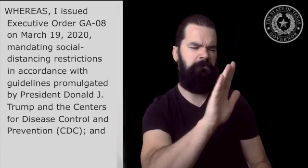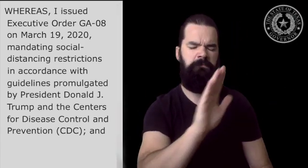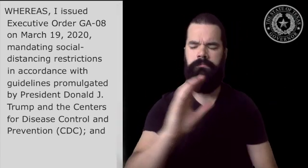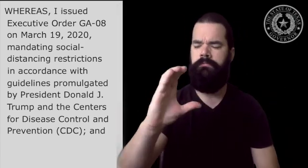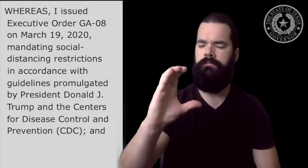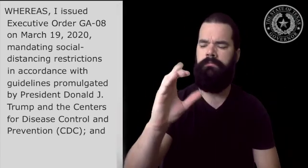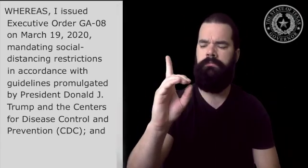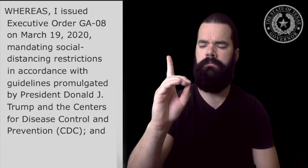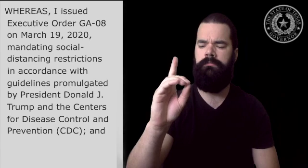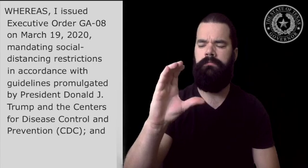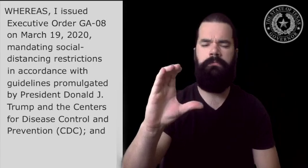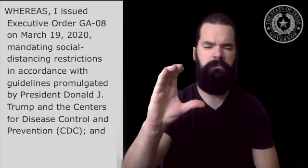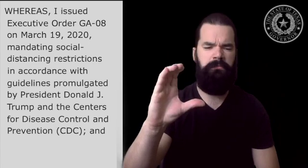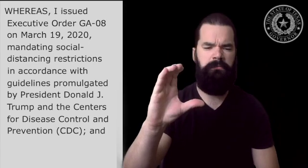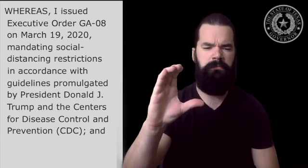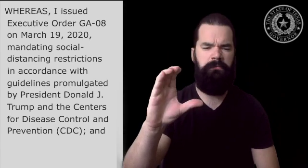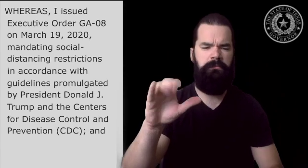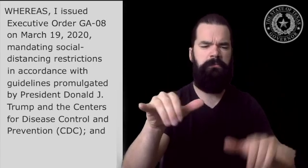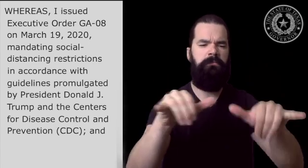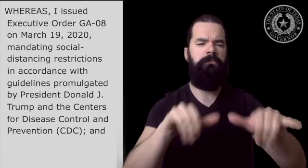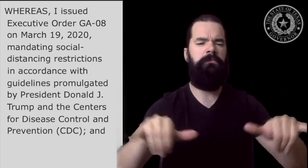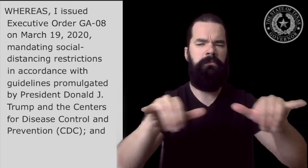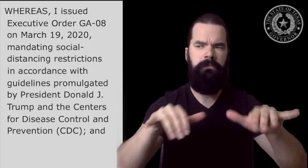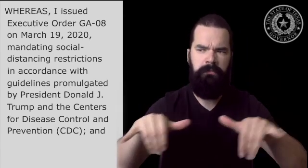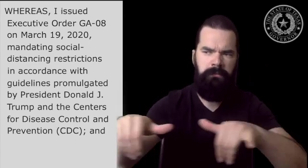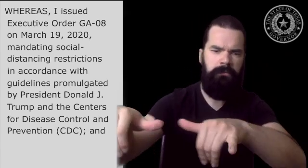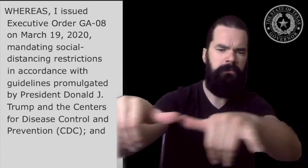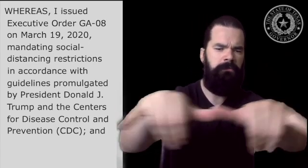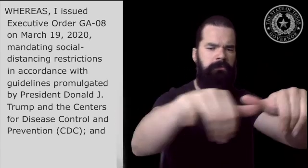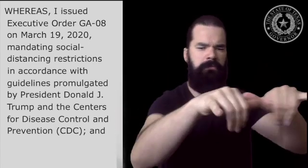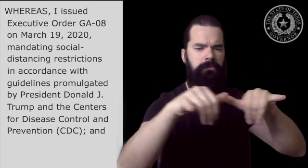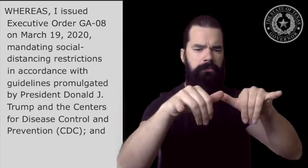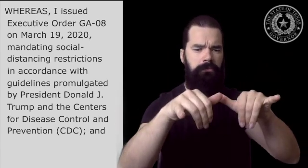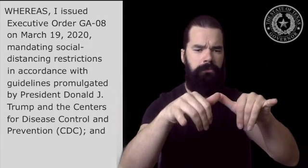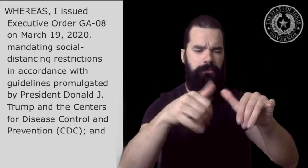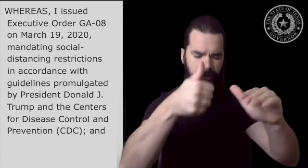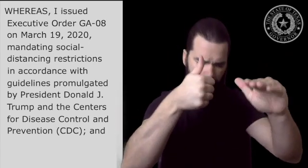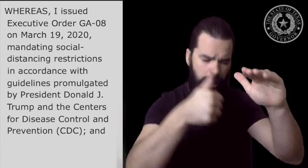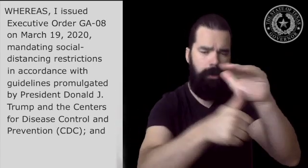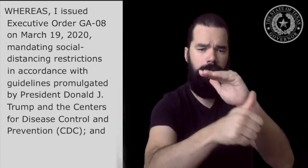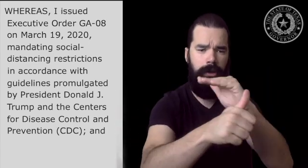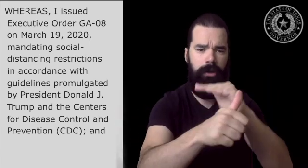for Disease Control and Prevention, and